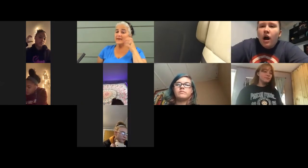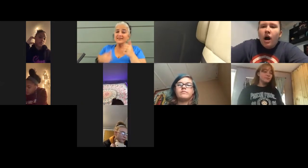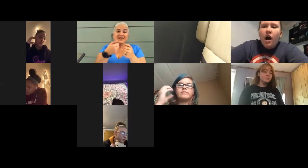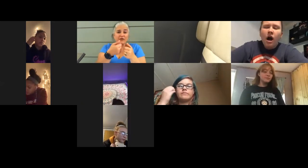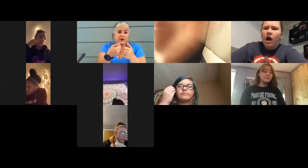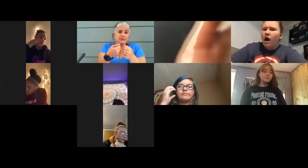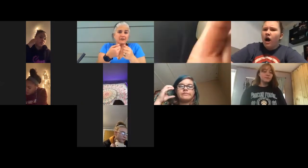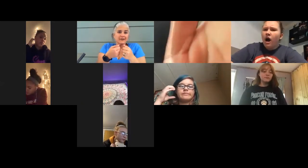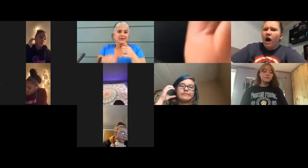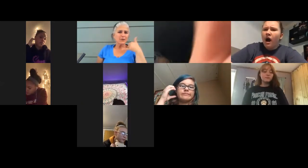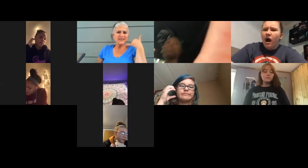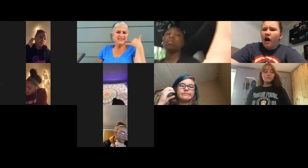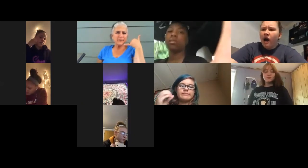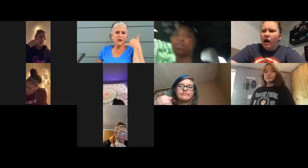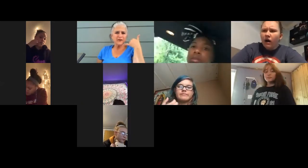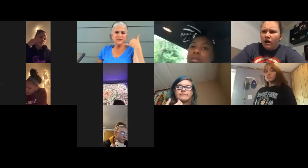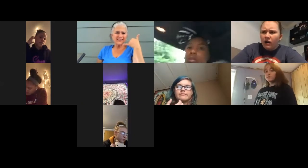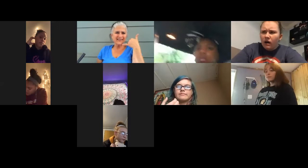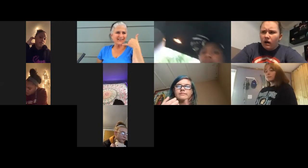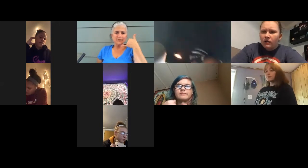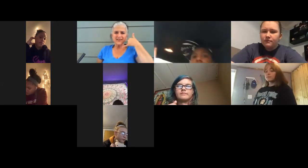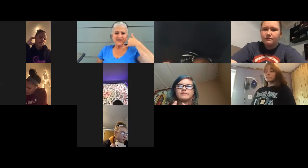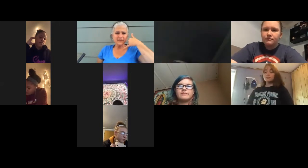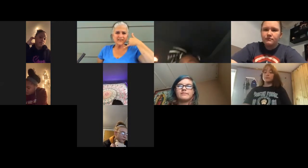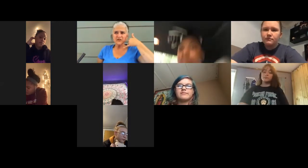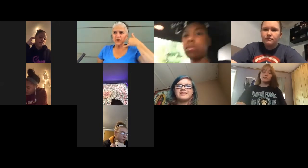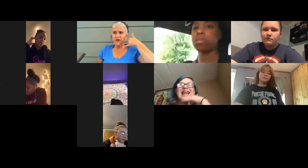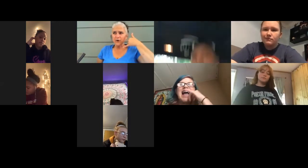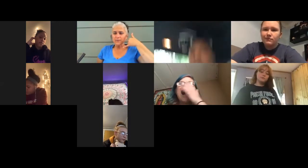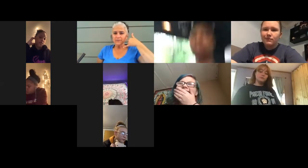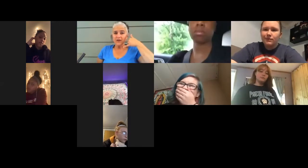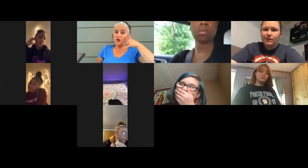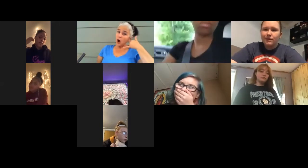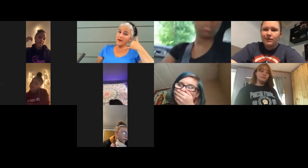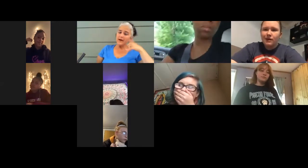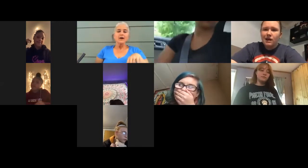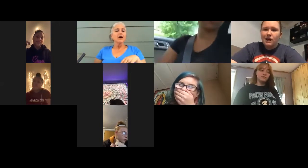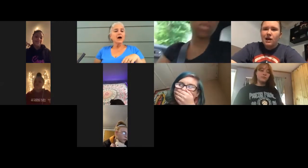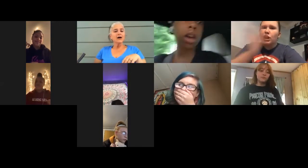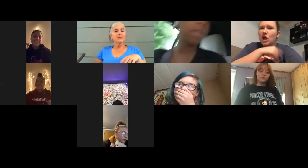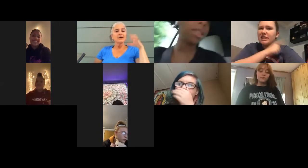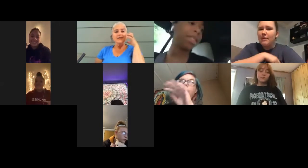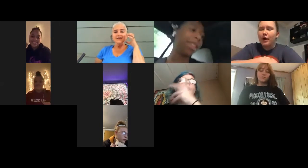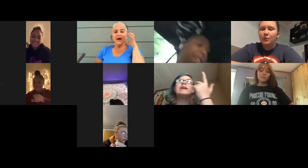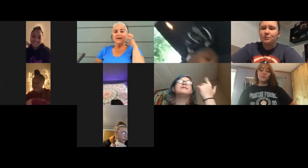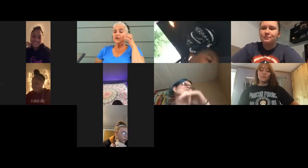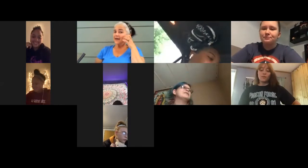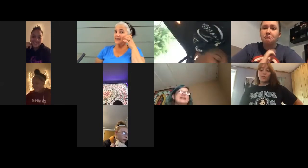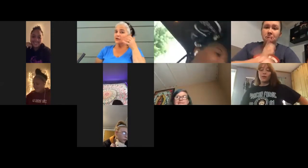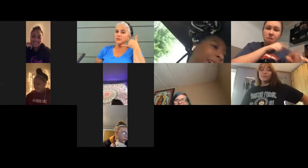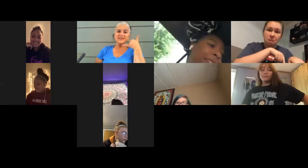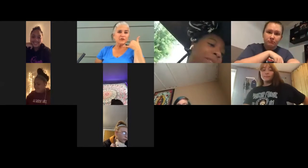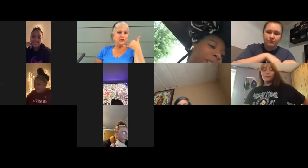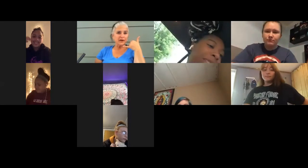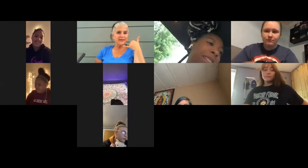phone. Why? Because of cell phones. When was the last time who's got a landline? When was the last time you did this for a phone? Call me. Nowadays you're